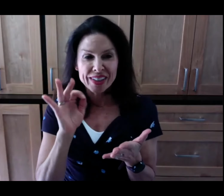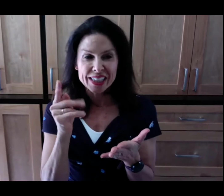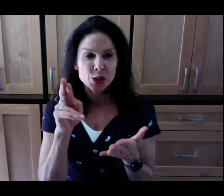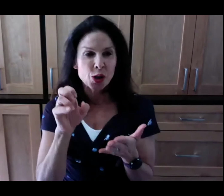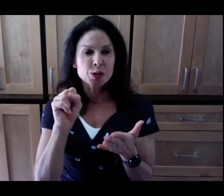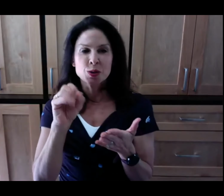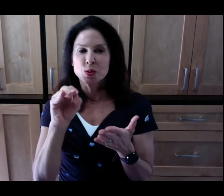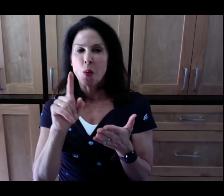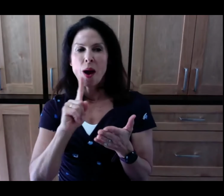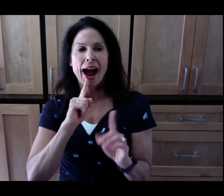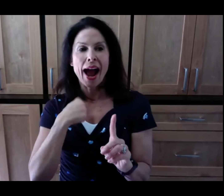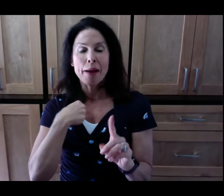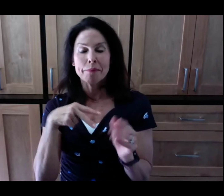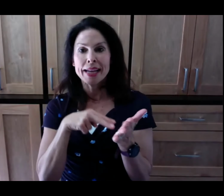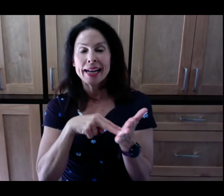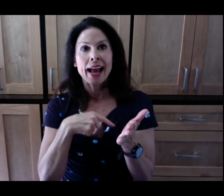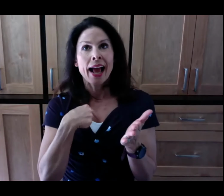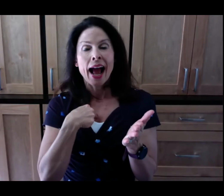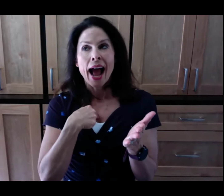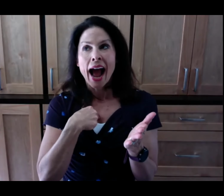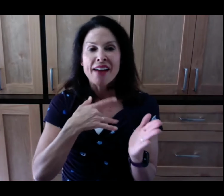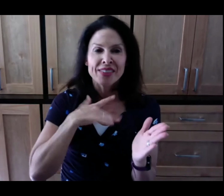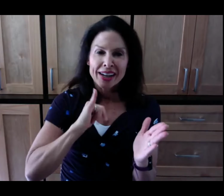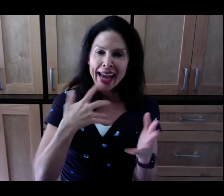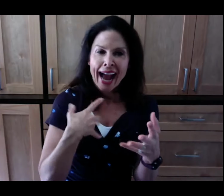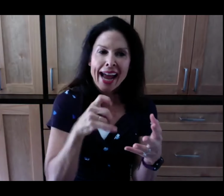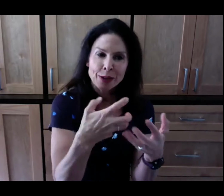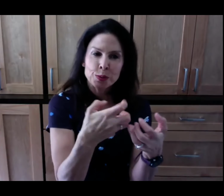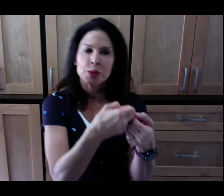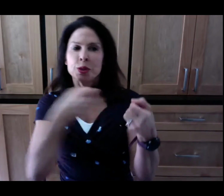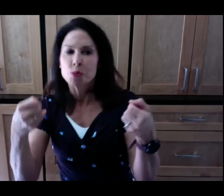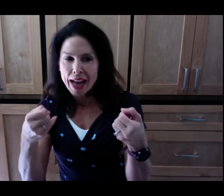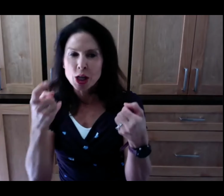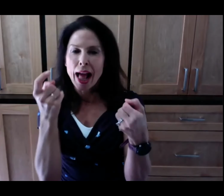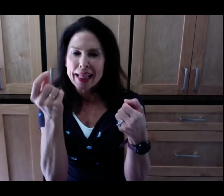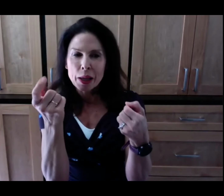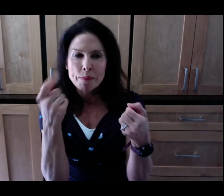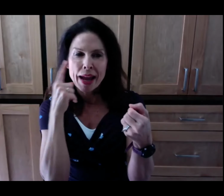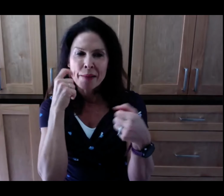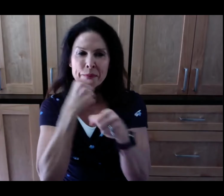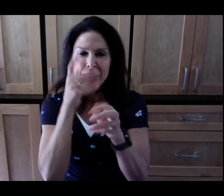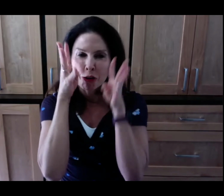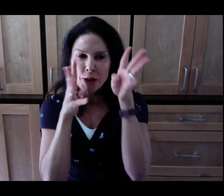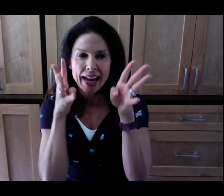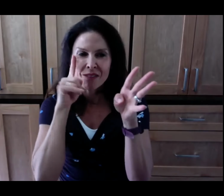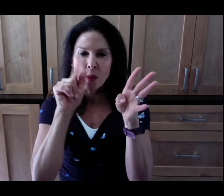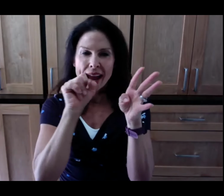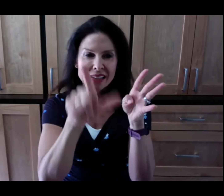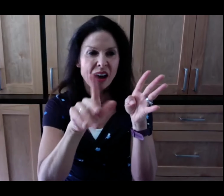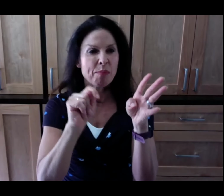really nice way to feature some of this kind of information, and